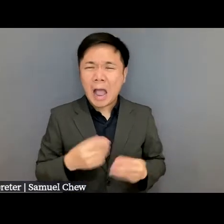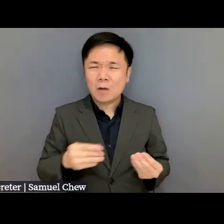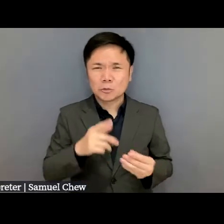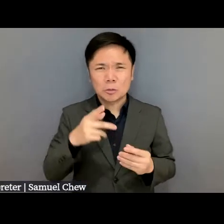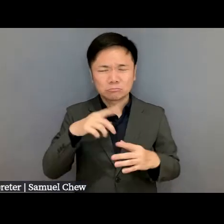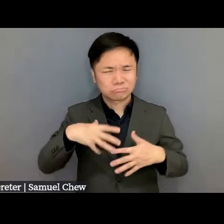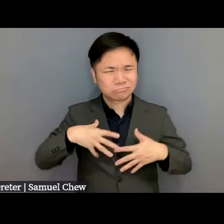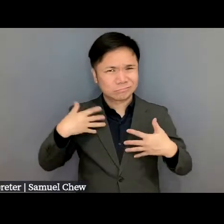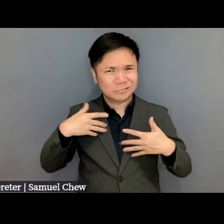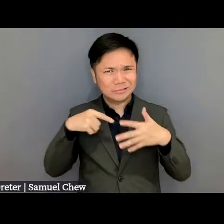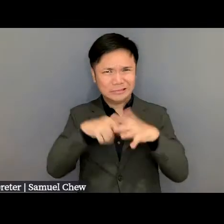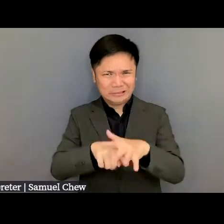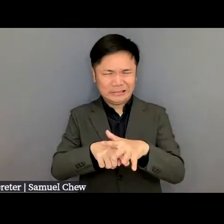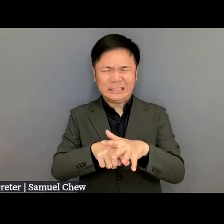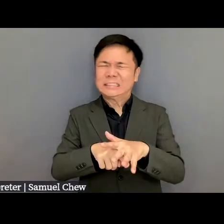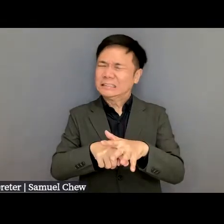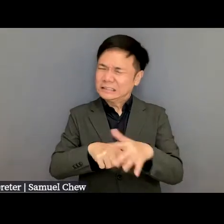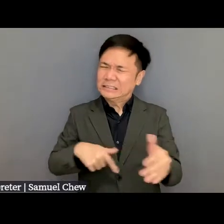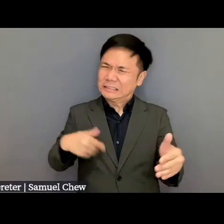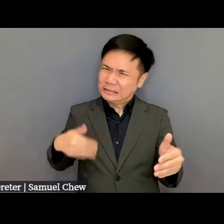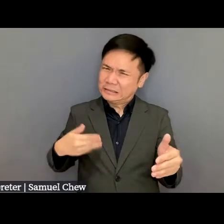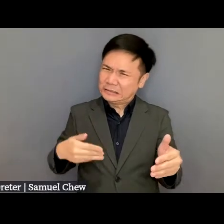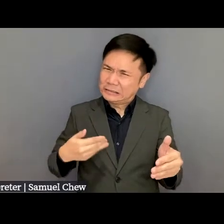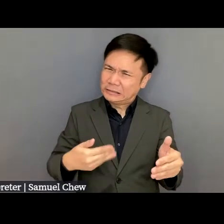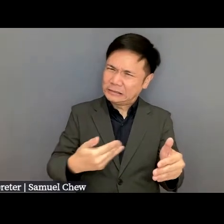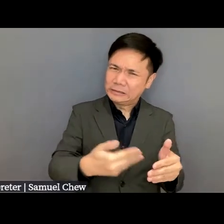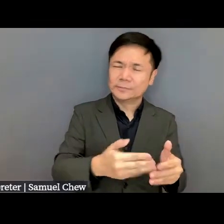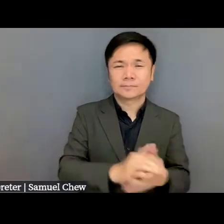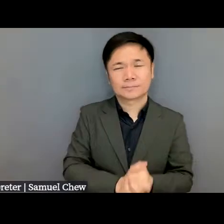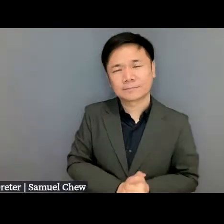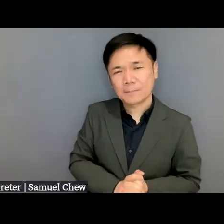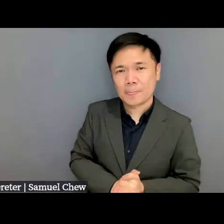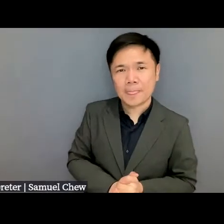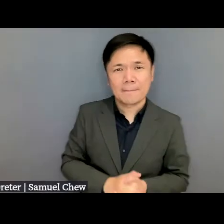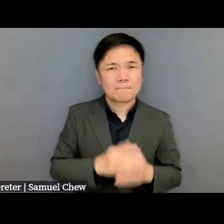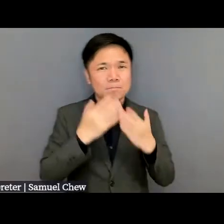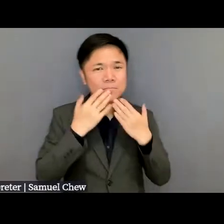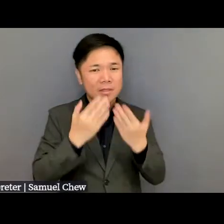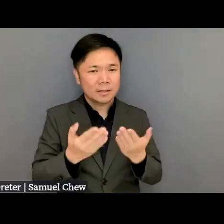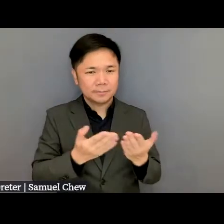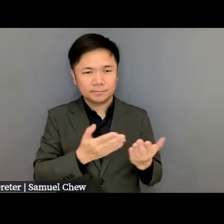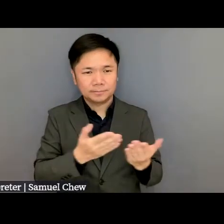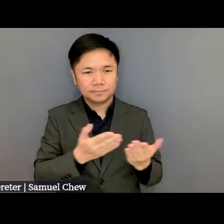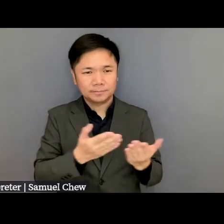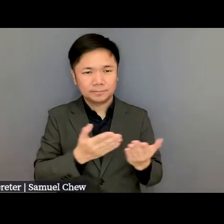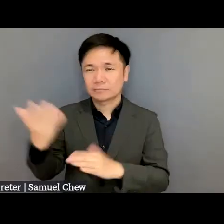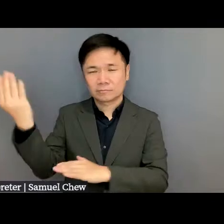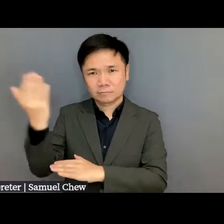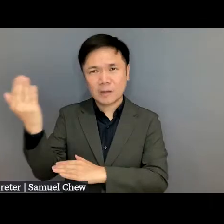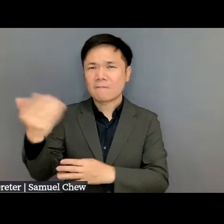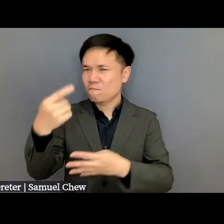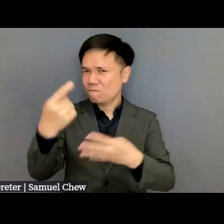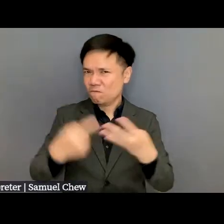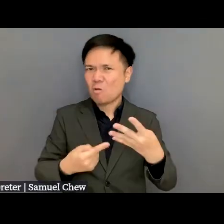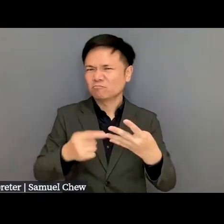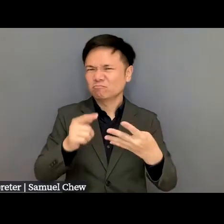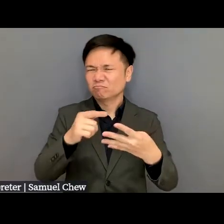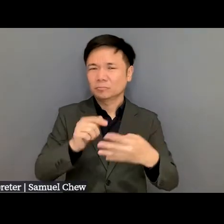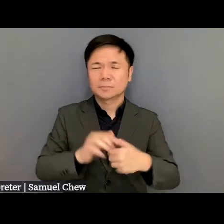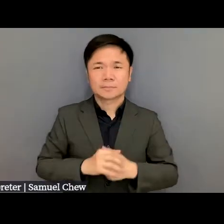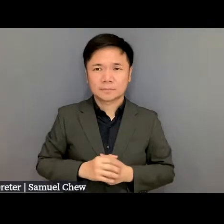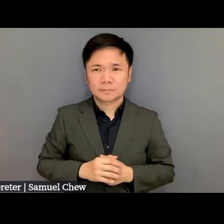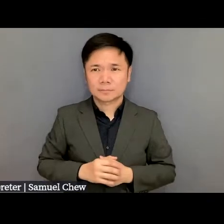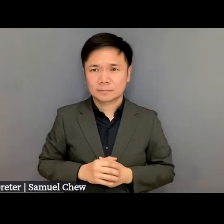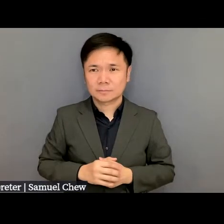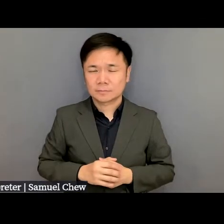I believe. Thank you so much, Camilla. Really helpful points there. So we have, we're going